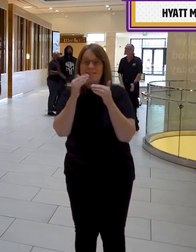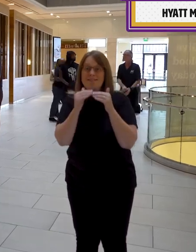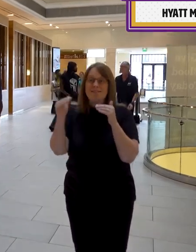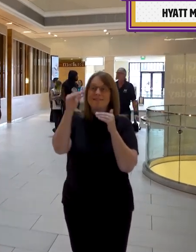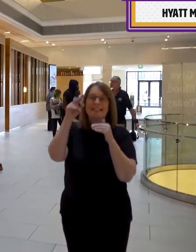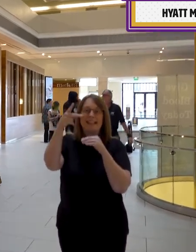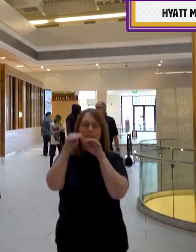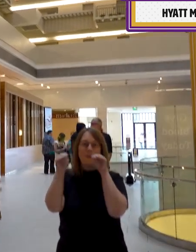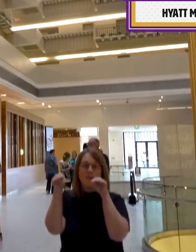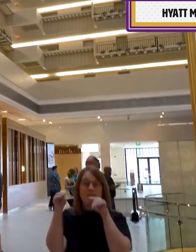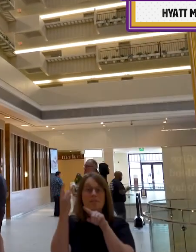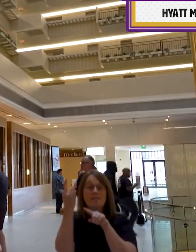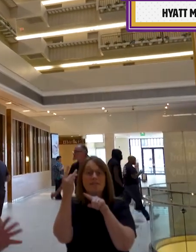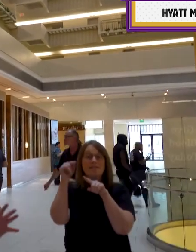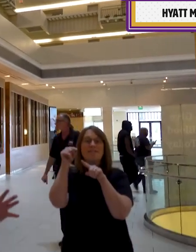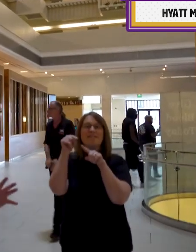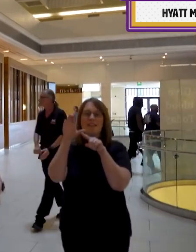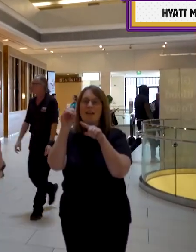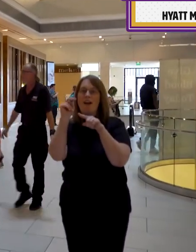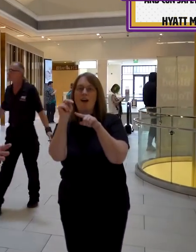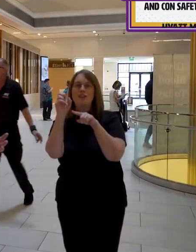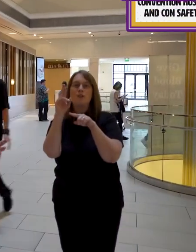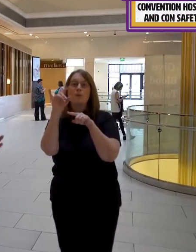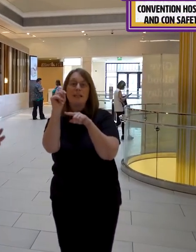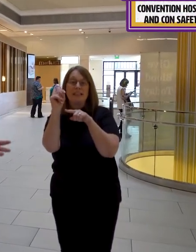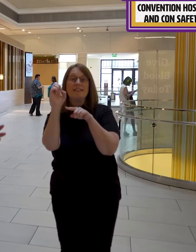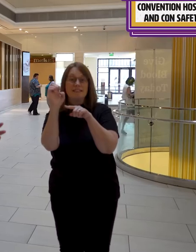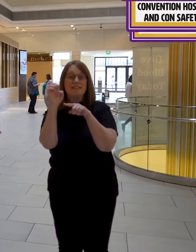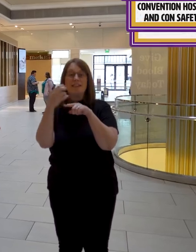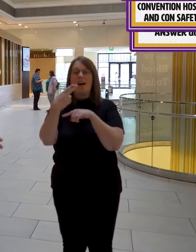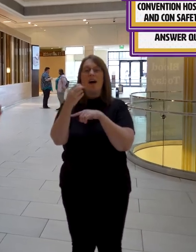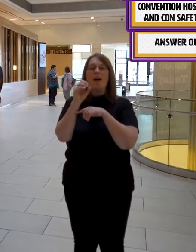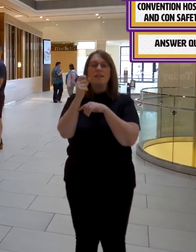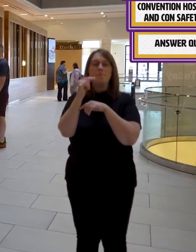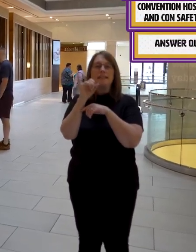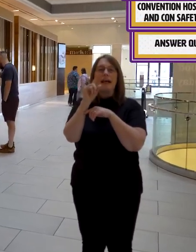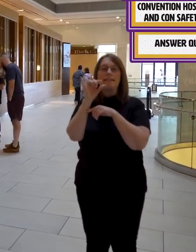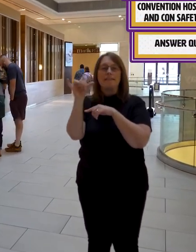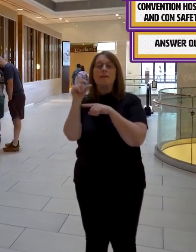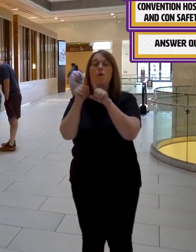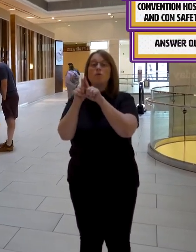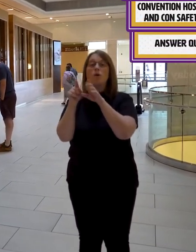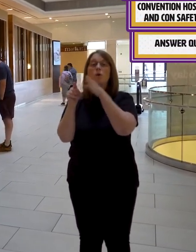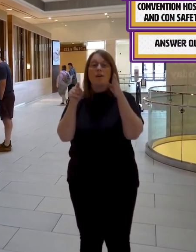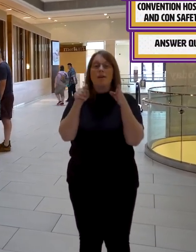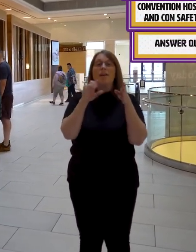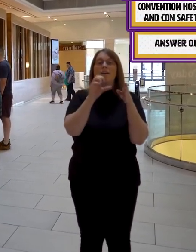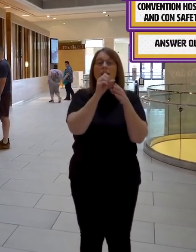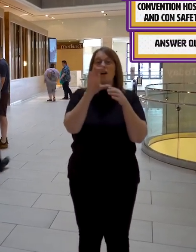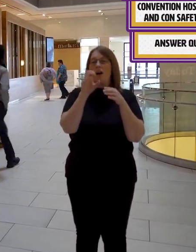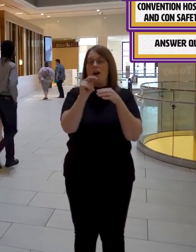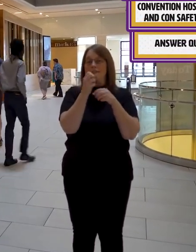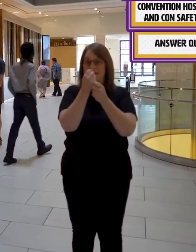one floor up. That's where you'll find the Con Suite. That's the Convention Hospitality Suite. That's also where you'll find Con